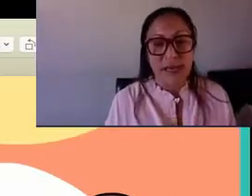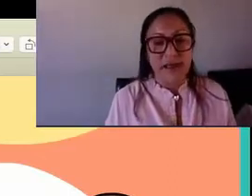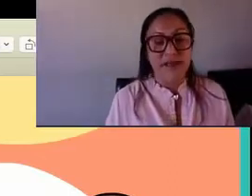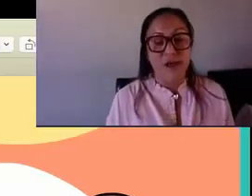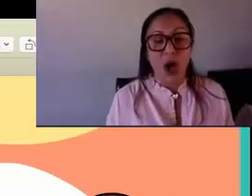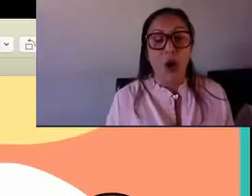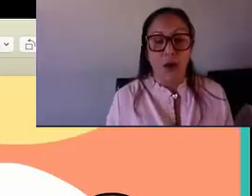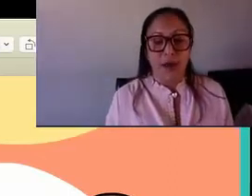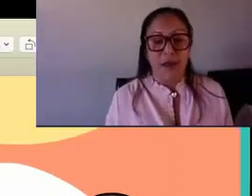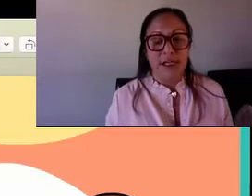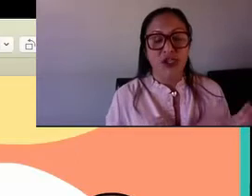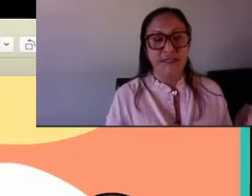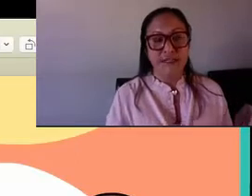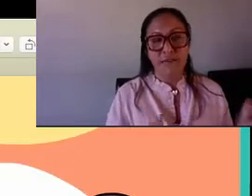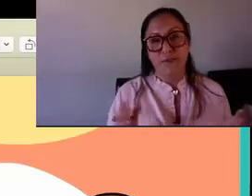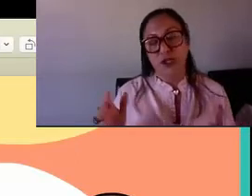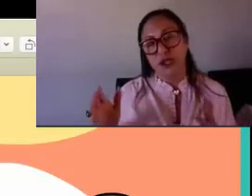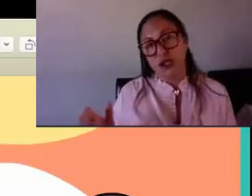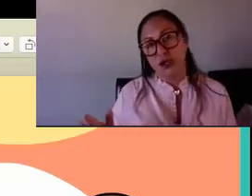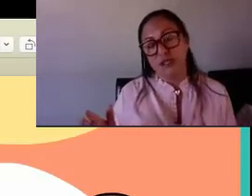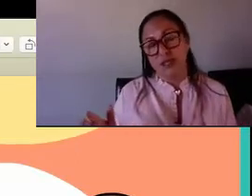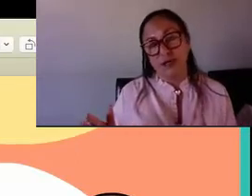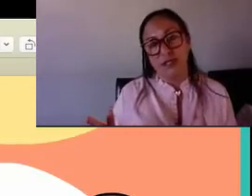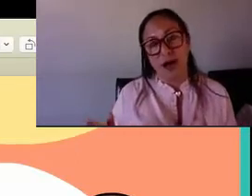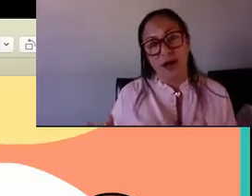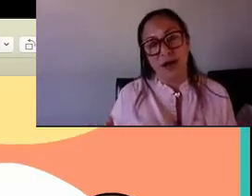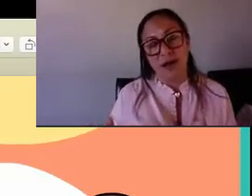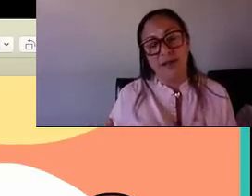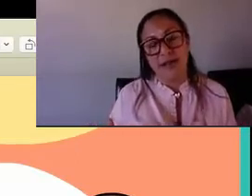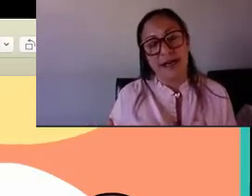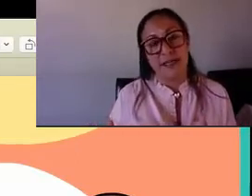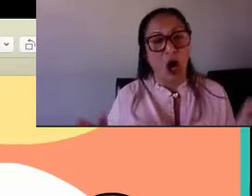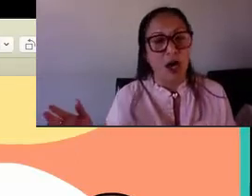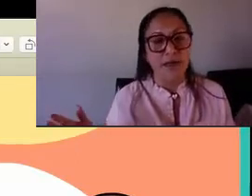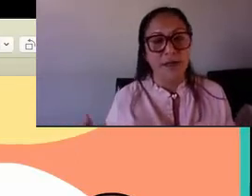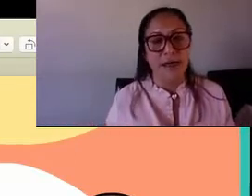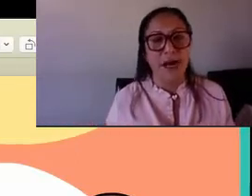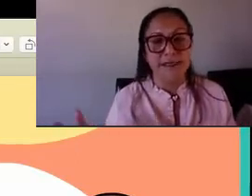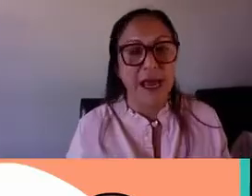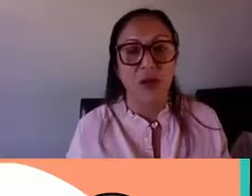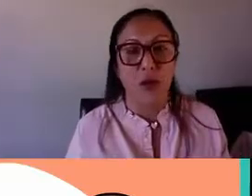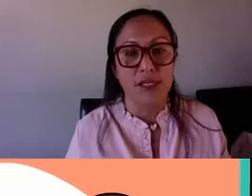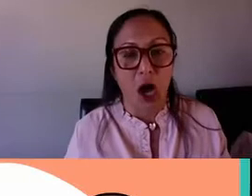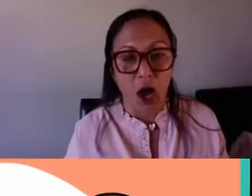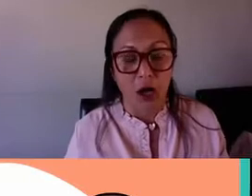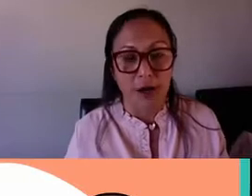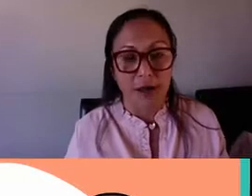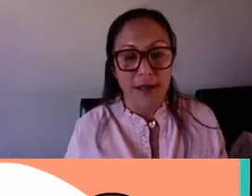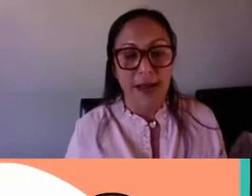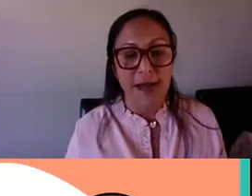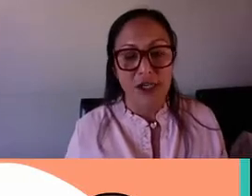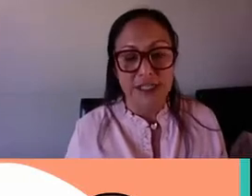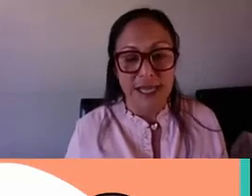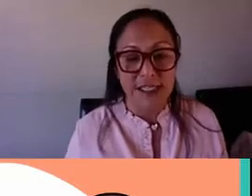important to know that just as children start to talk and say dog, they might not say the word dog.